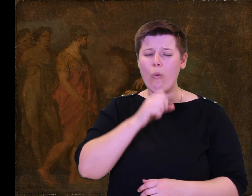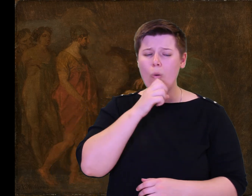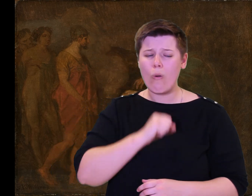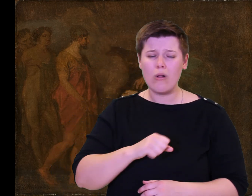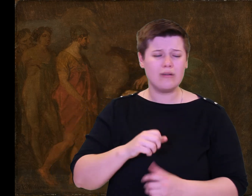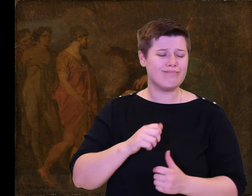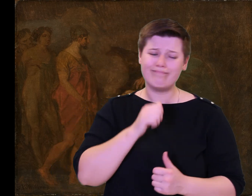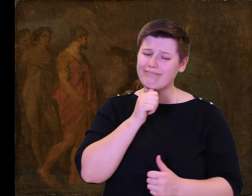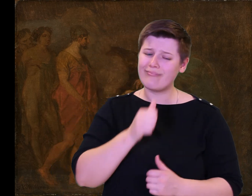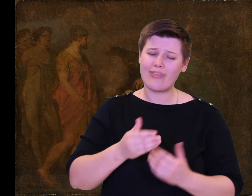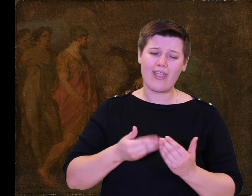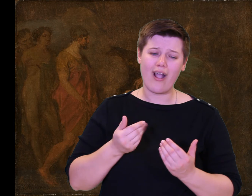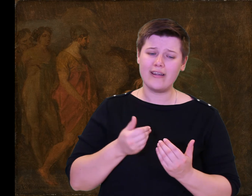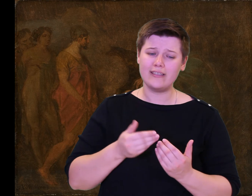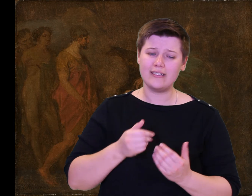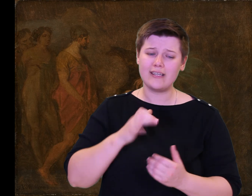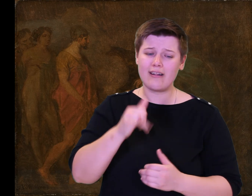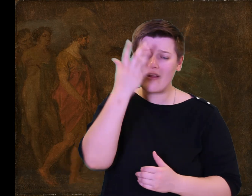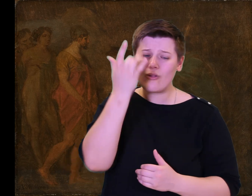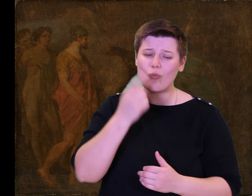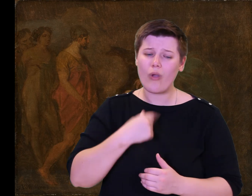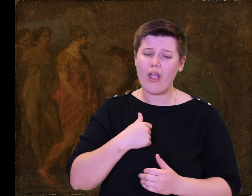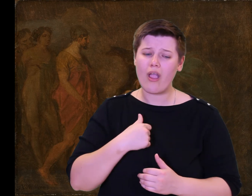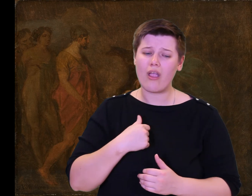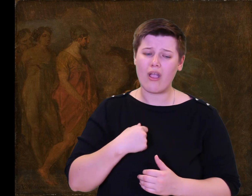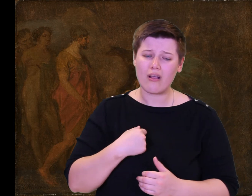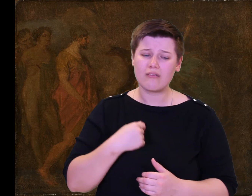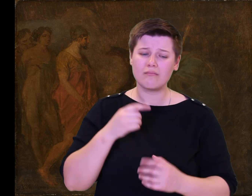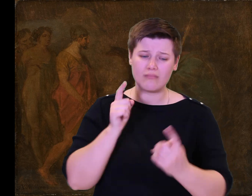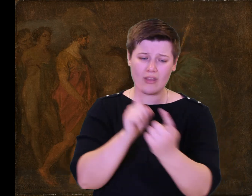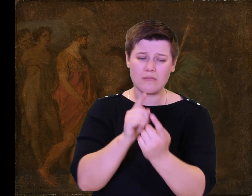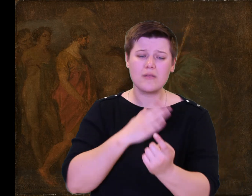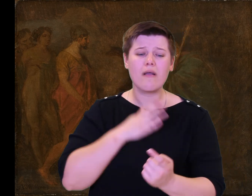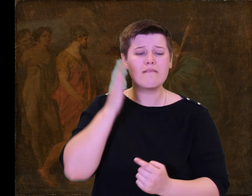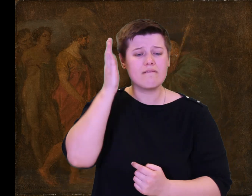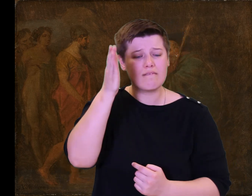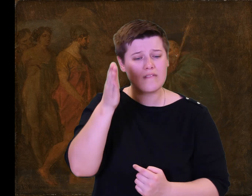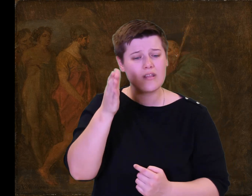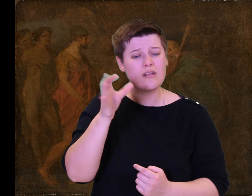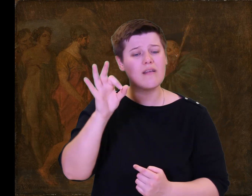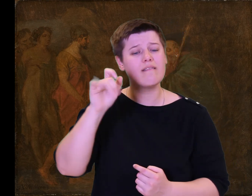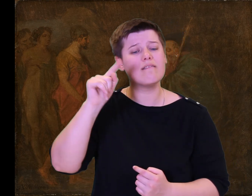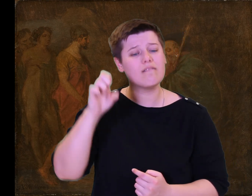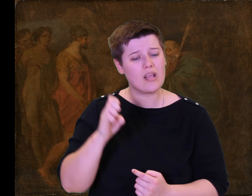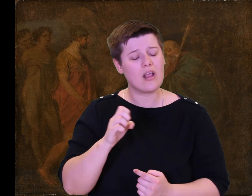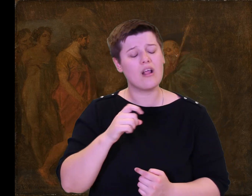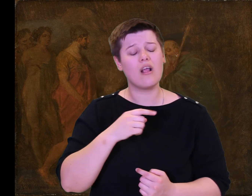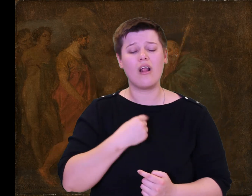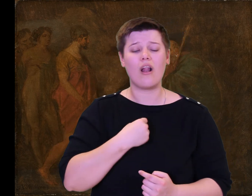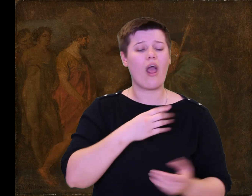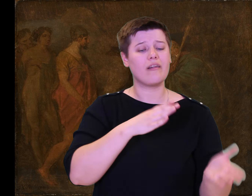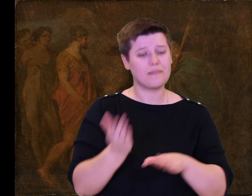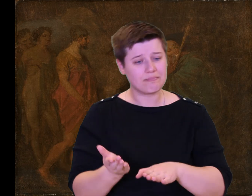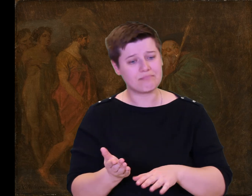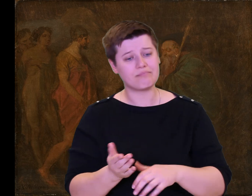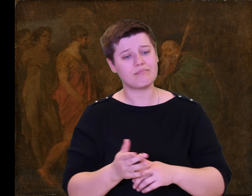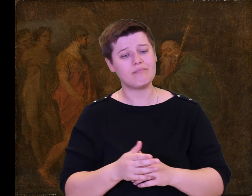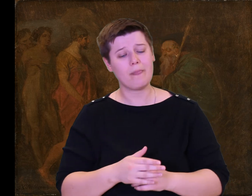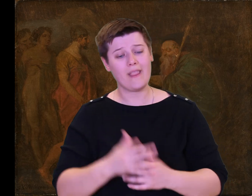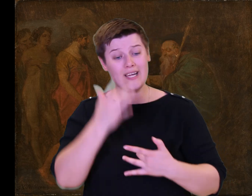He lies there grieving, full of sorrow, longing for your return. His old age is not